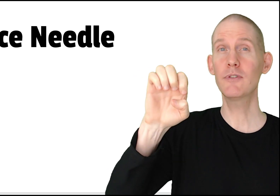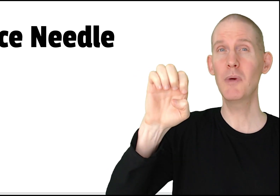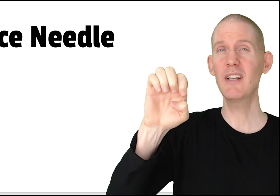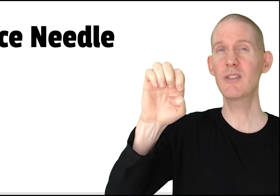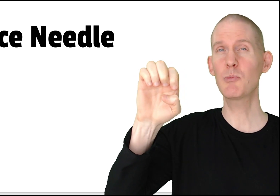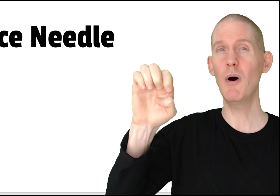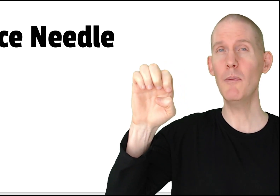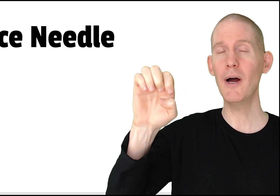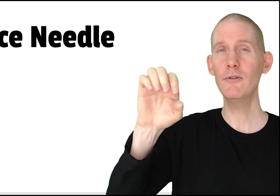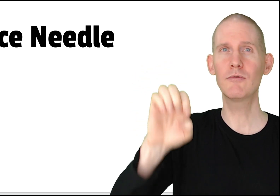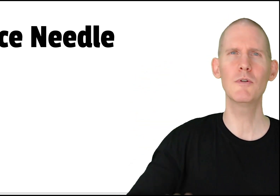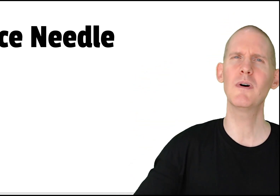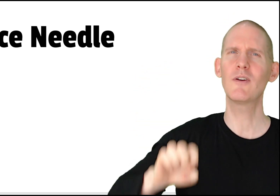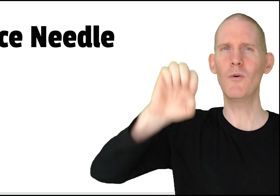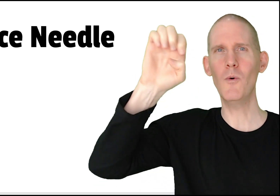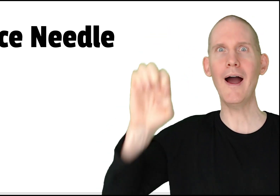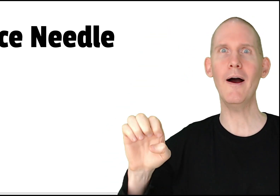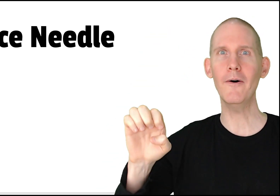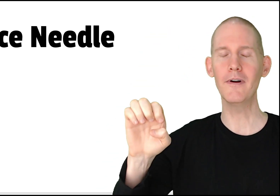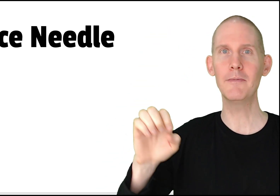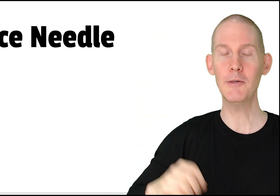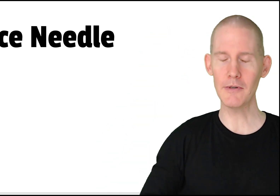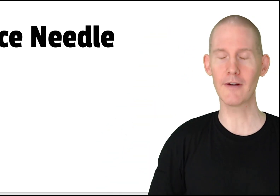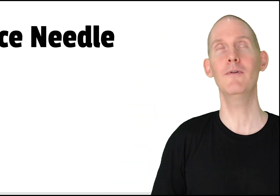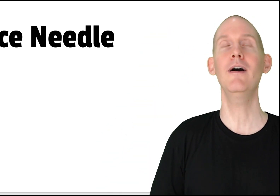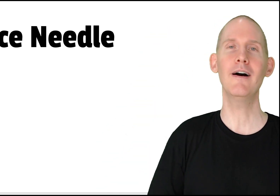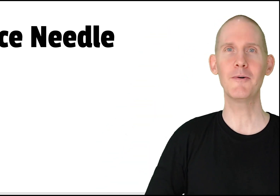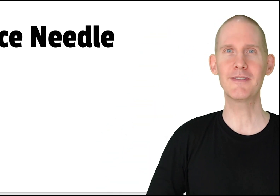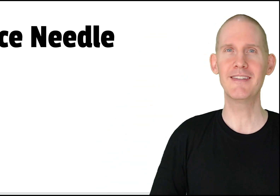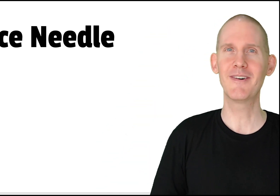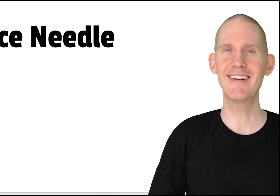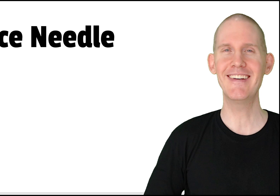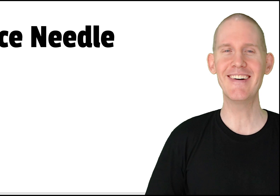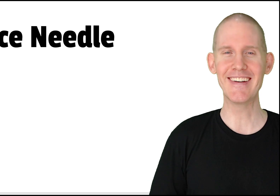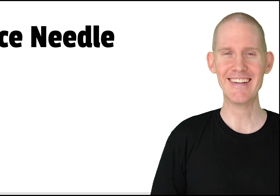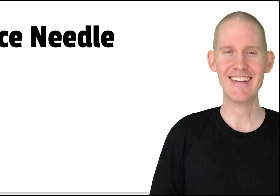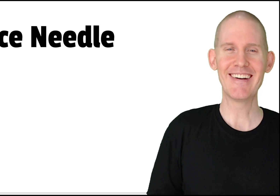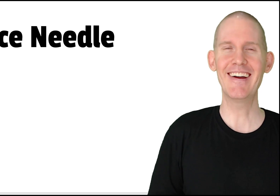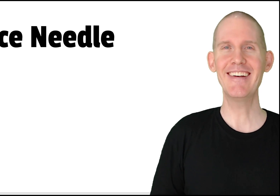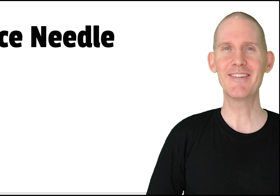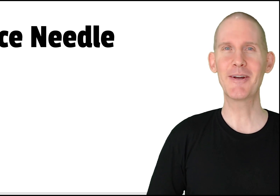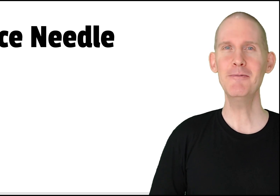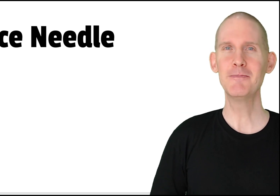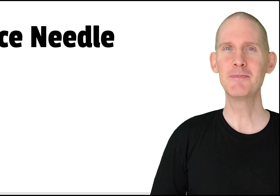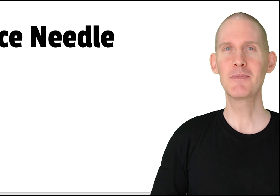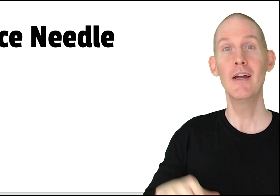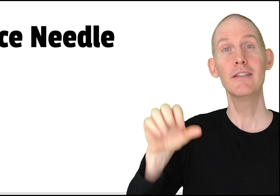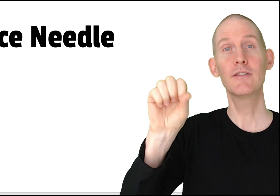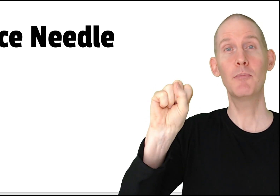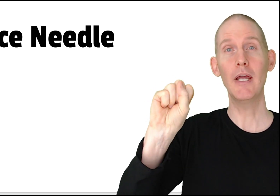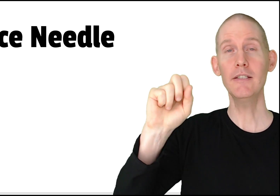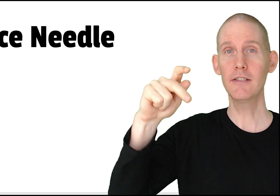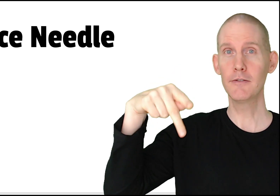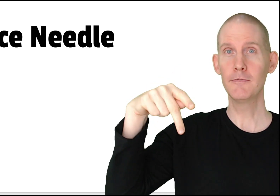it a small bounce. We wouldn't want to go, wow, right? People are like, wow, what are they doing? Right? Here we go. Space,